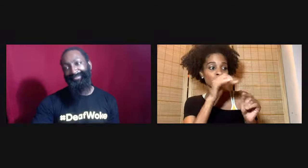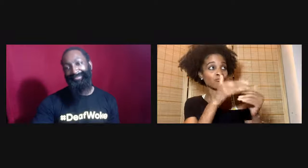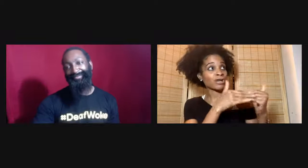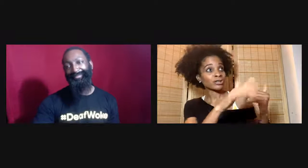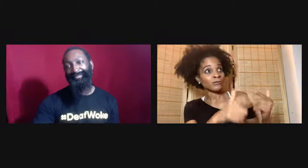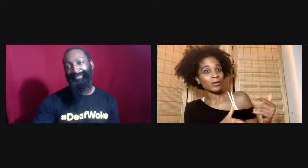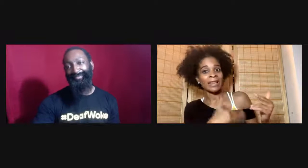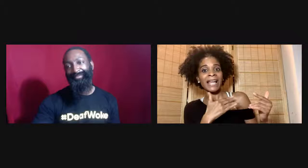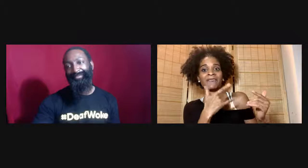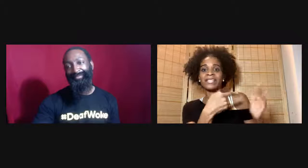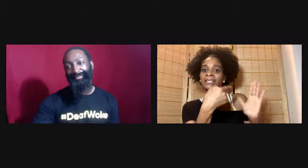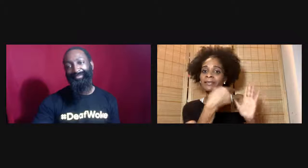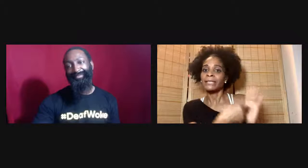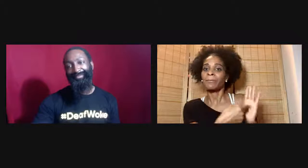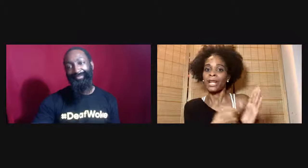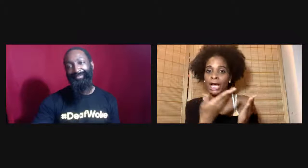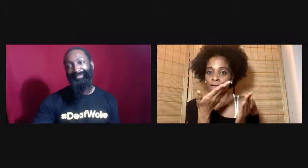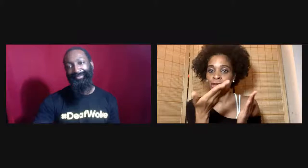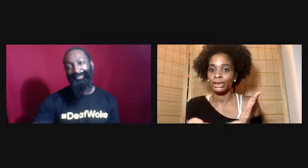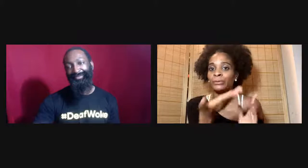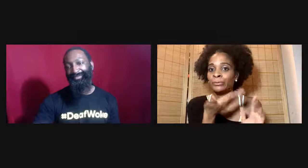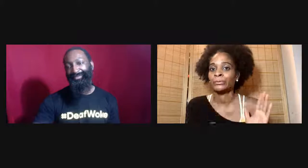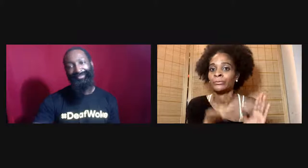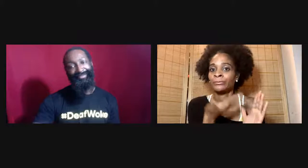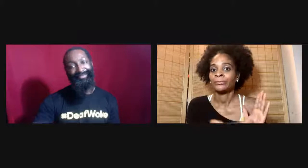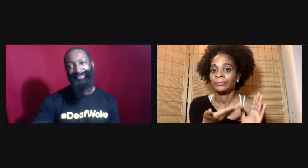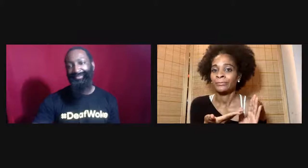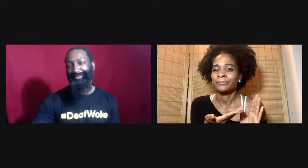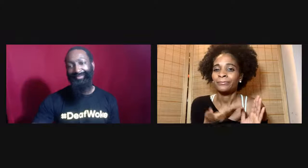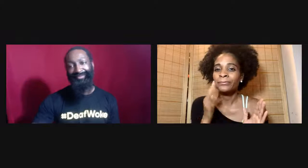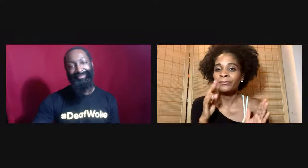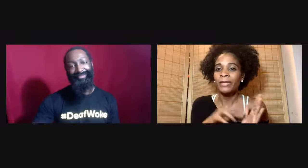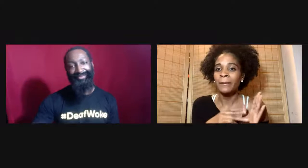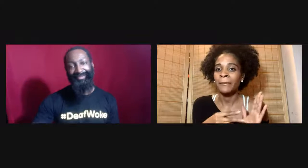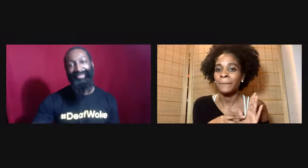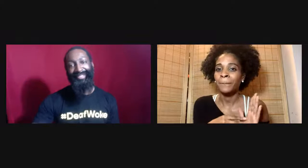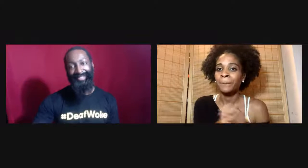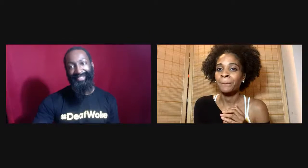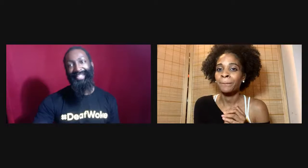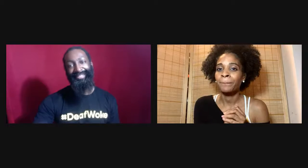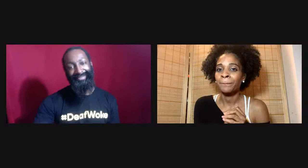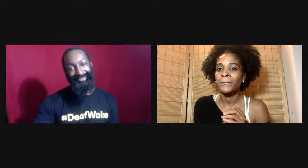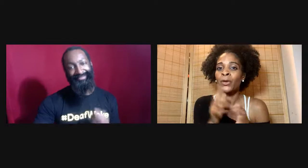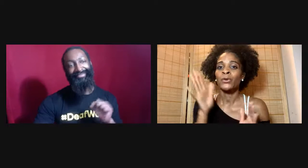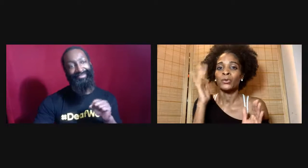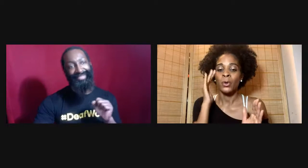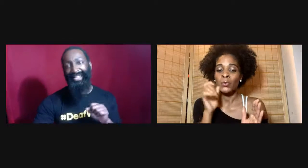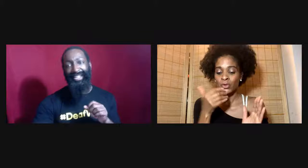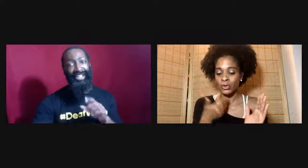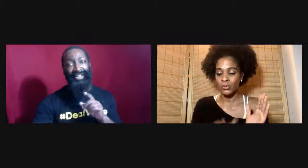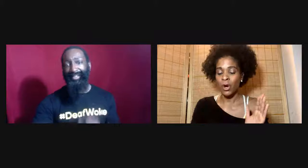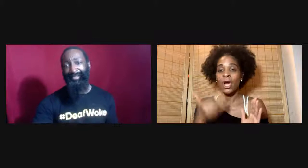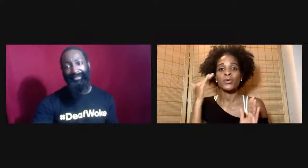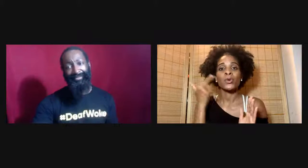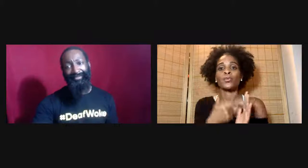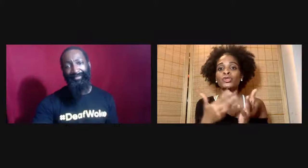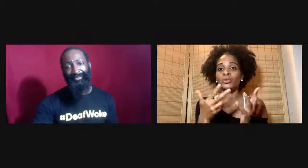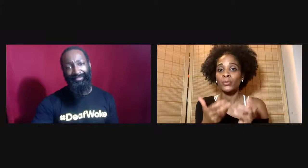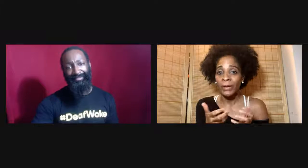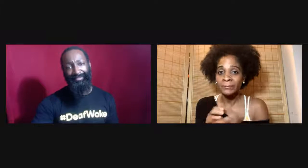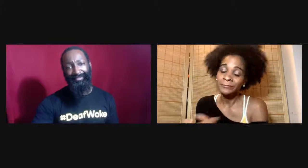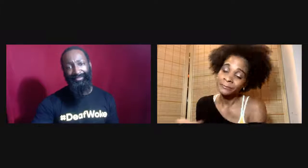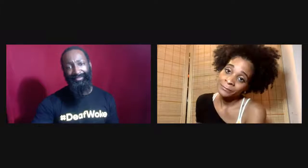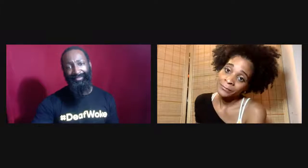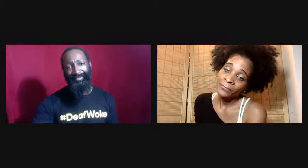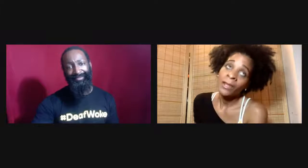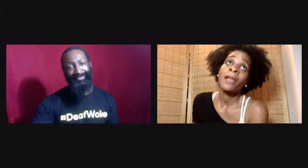what your goal is, what you're projecting for your life, what you want to accomplish. You know what I mean? You have to know